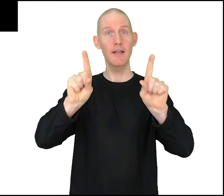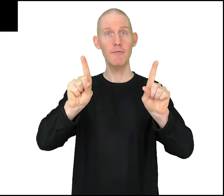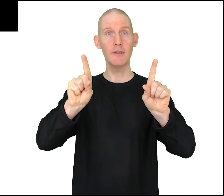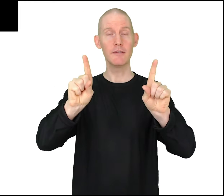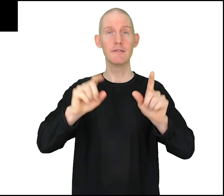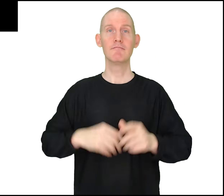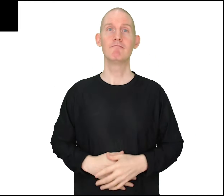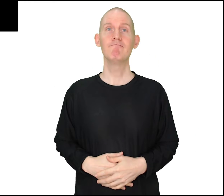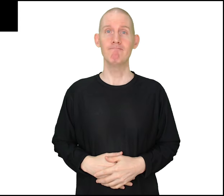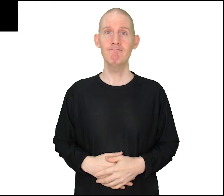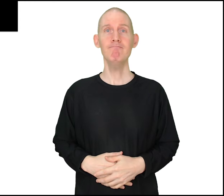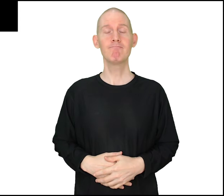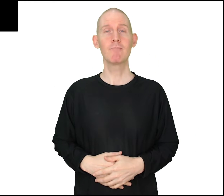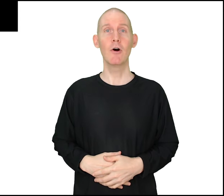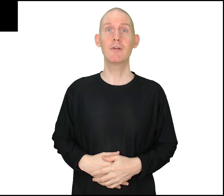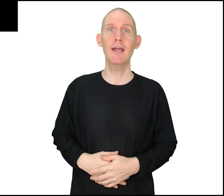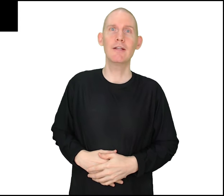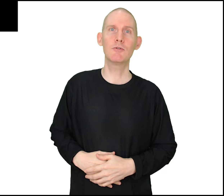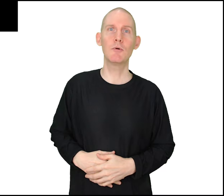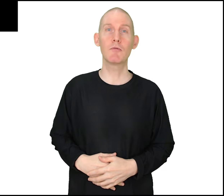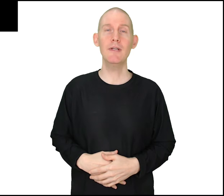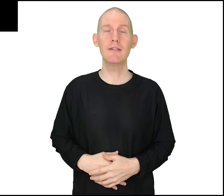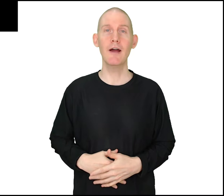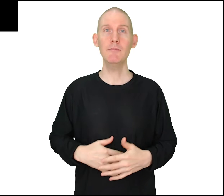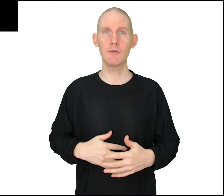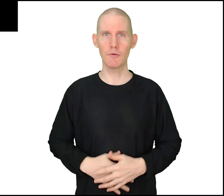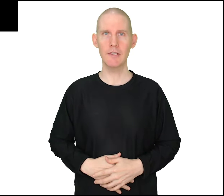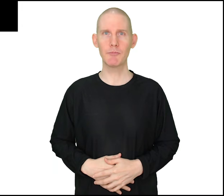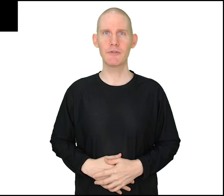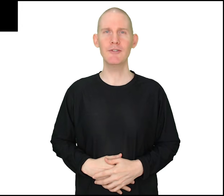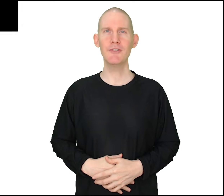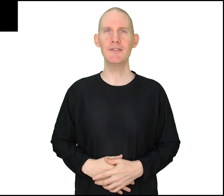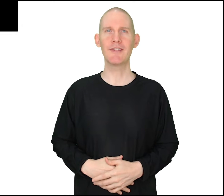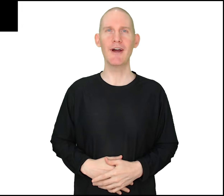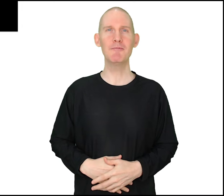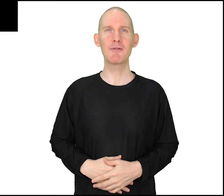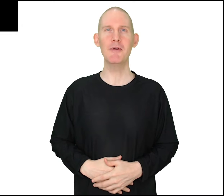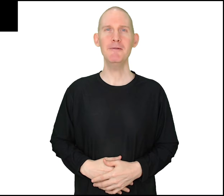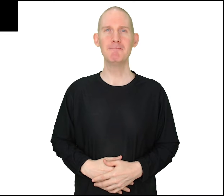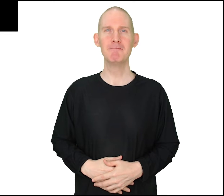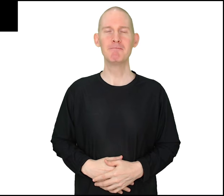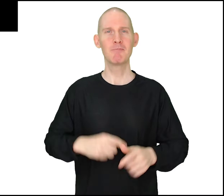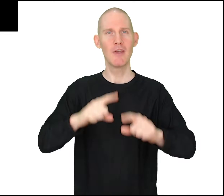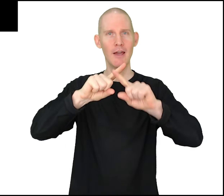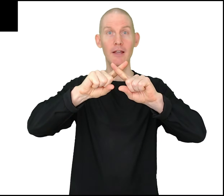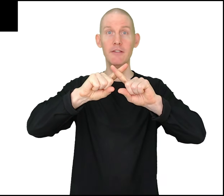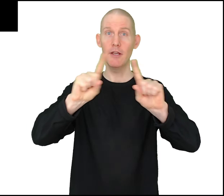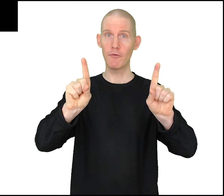different. Okay, let's do it 3 times from the rest position. Sign with me. Different.